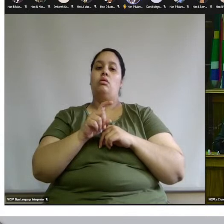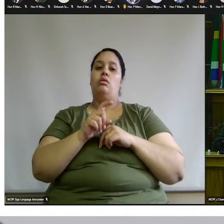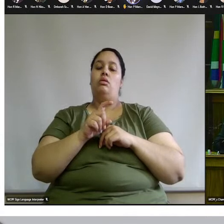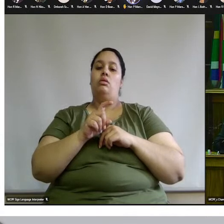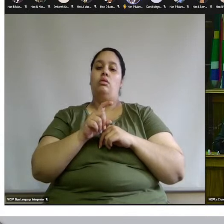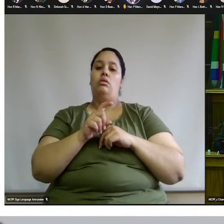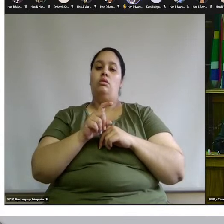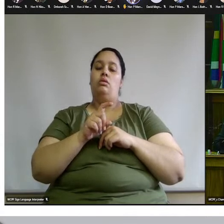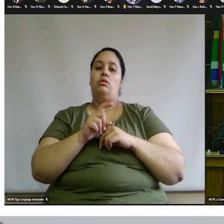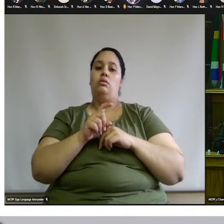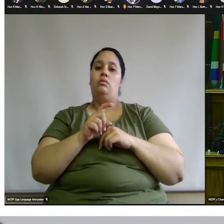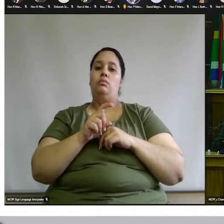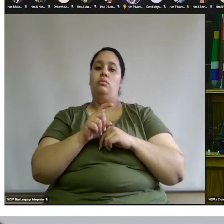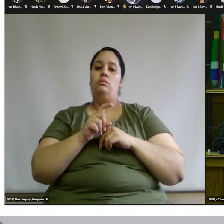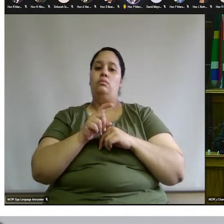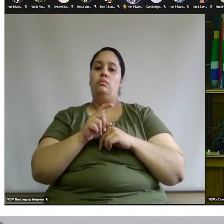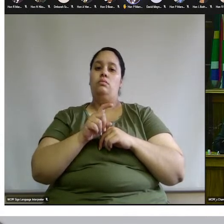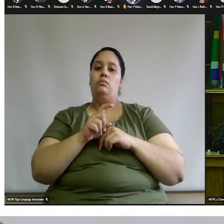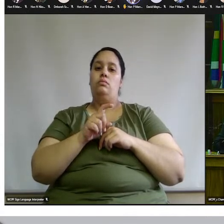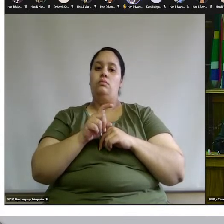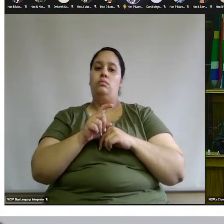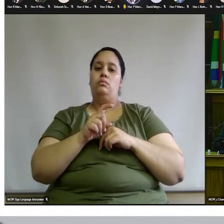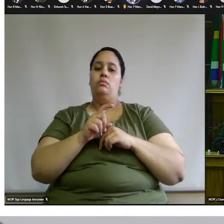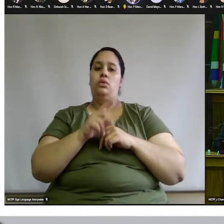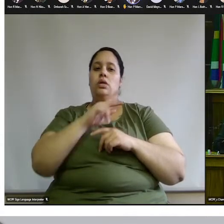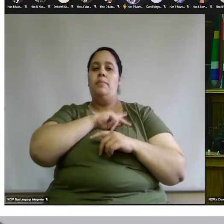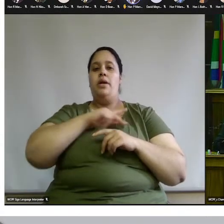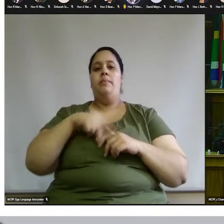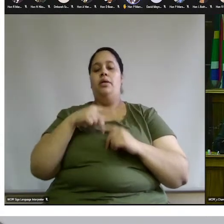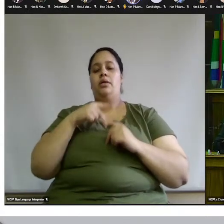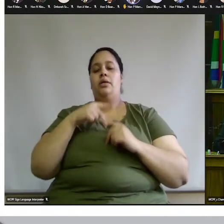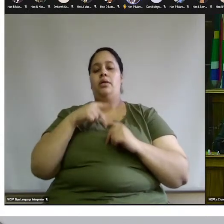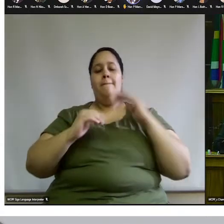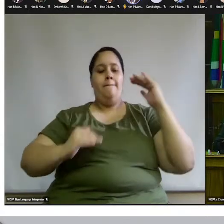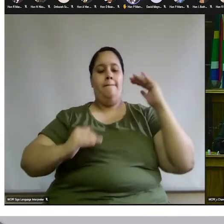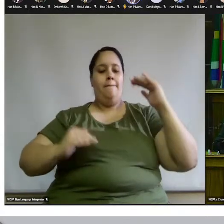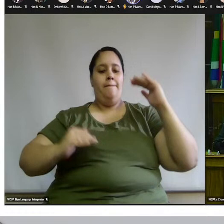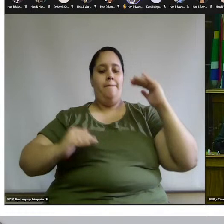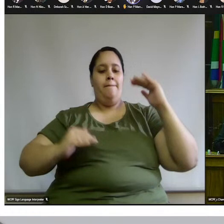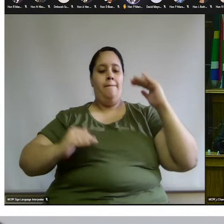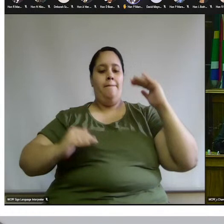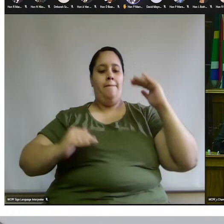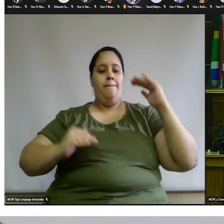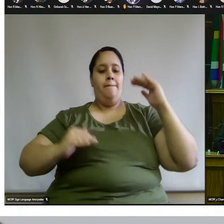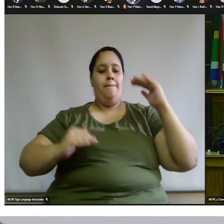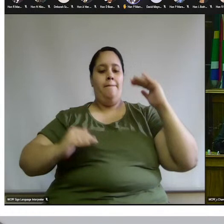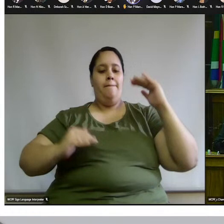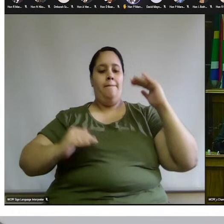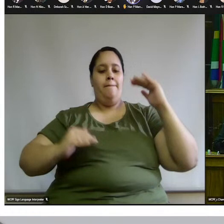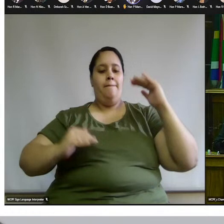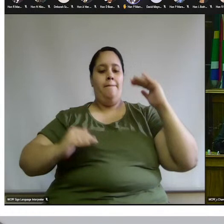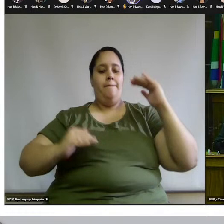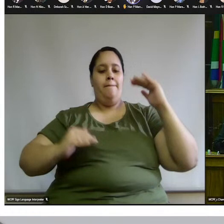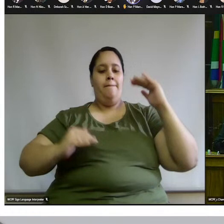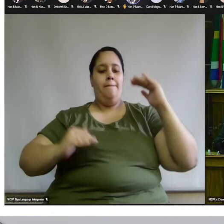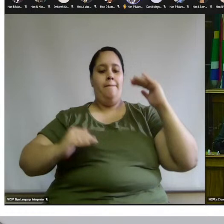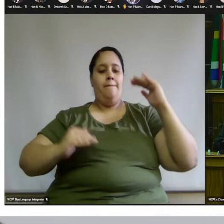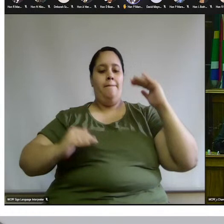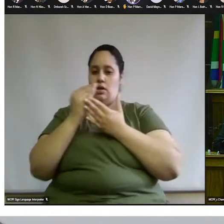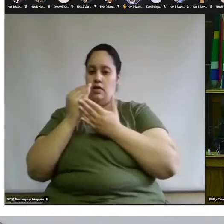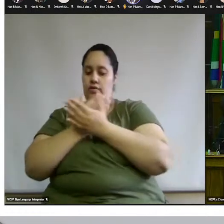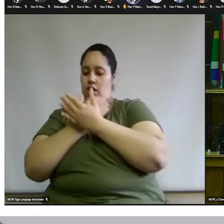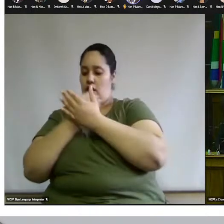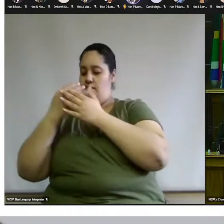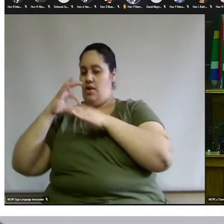en het gepraat van finding the balance between saving livelihoods and saving lives. Kan die premier vir ons sê of wel by